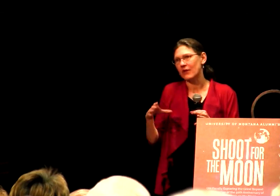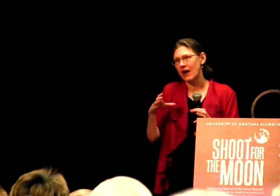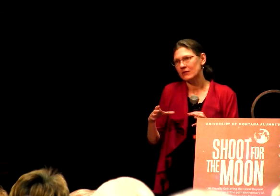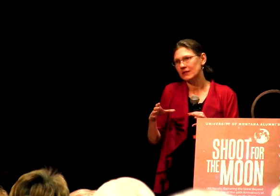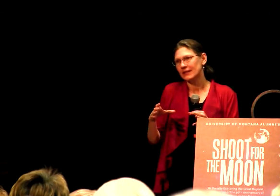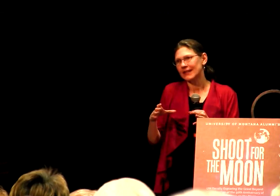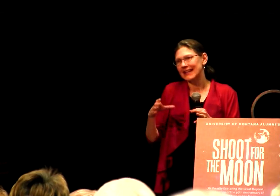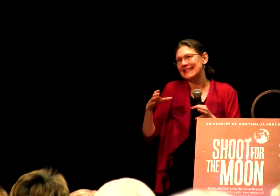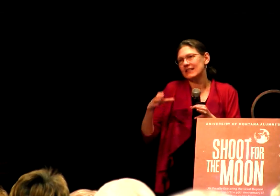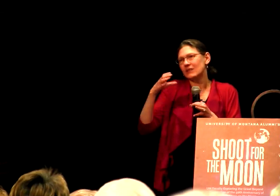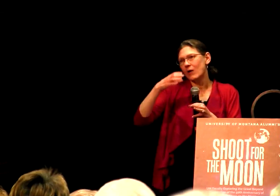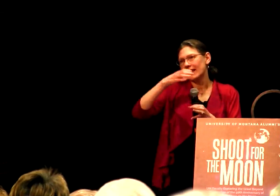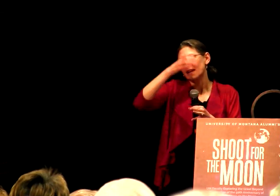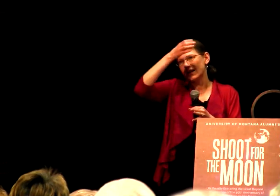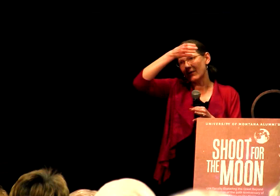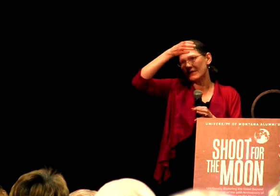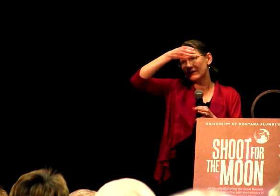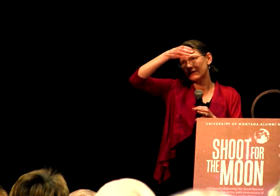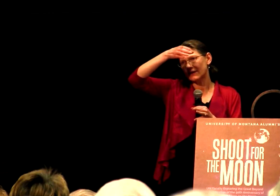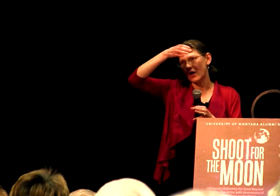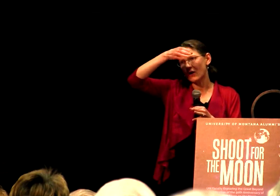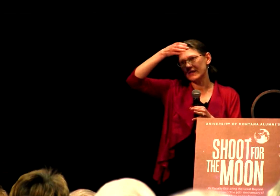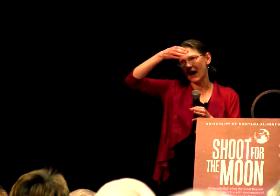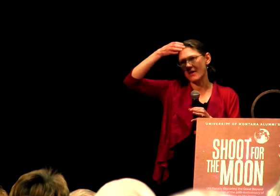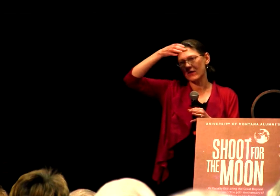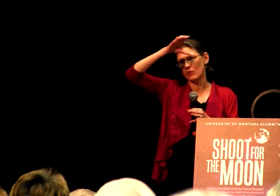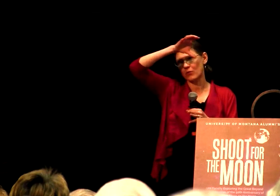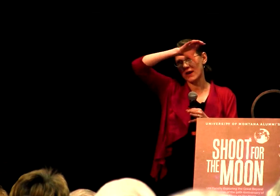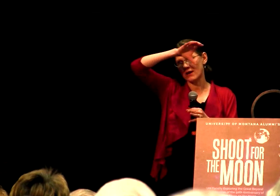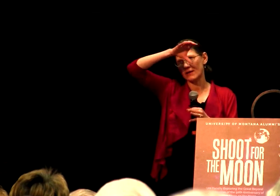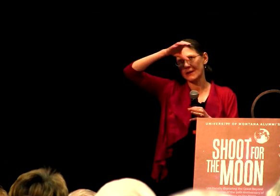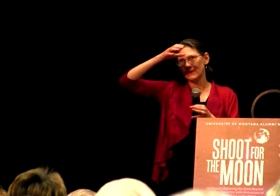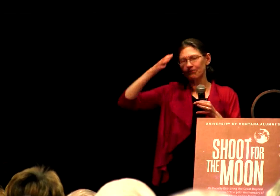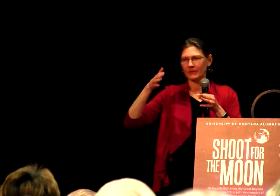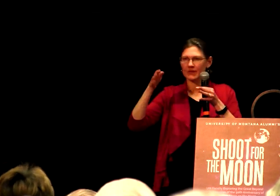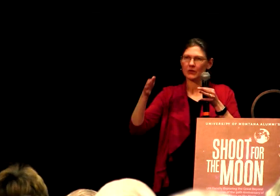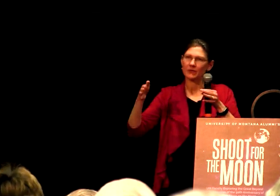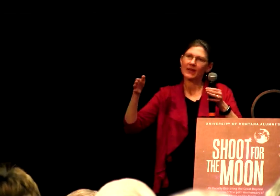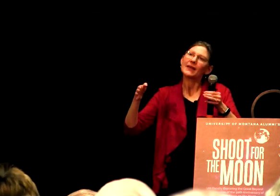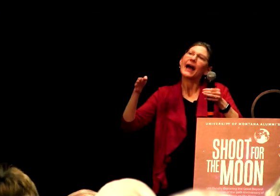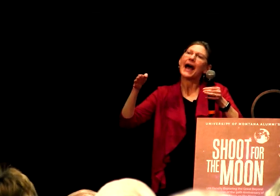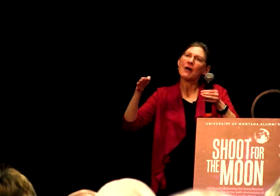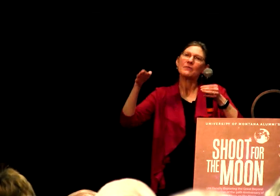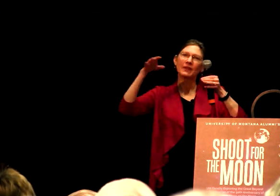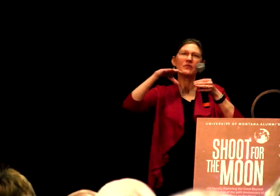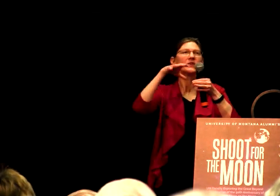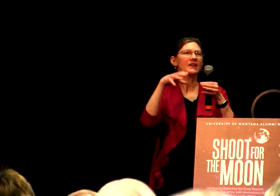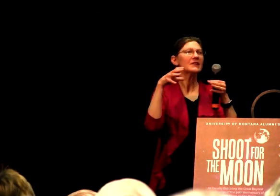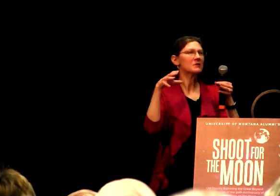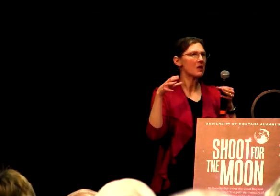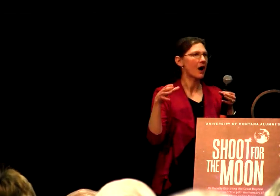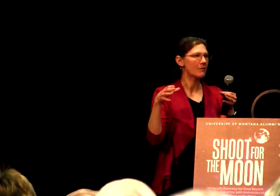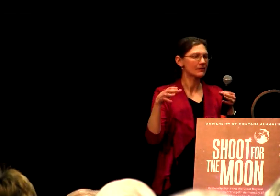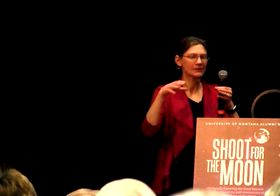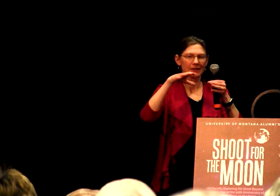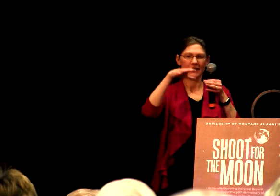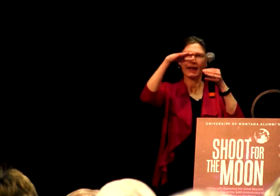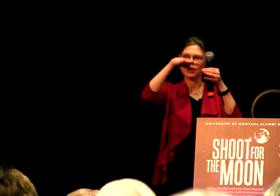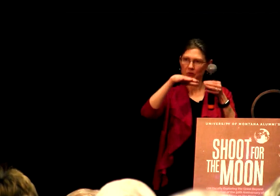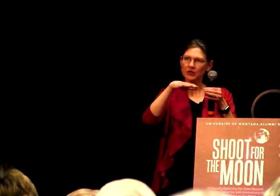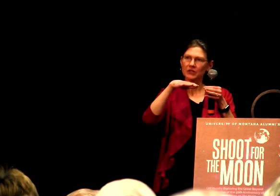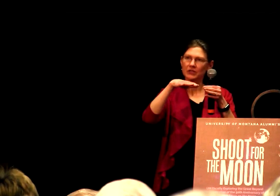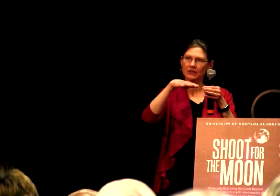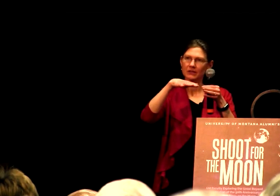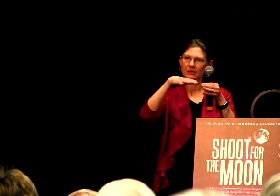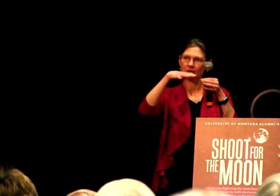on the ground, it doesn't quite line up all the time with where, if you think of it as a blob,